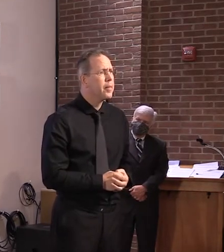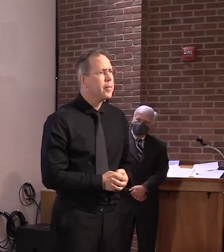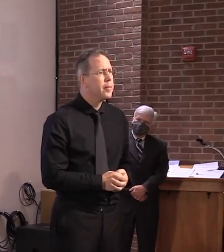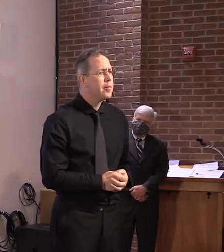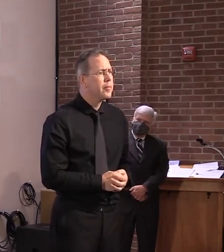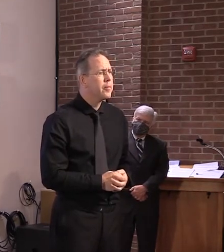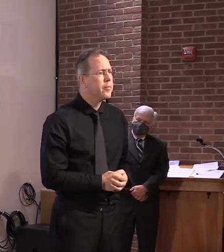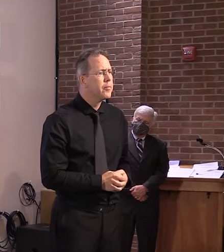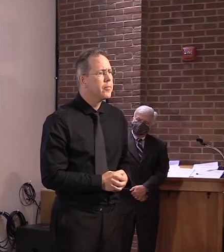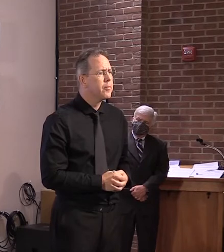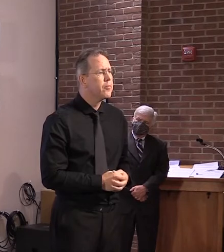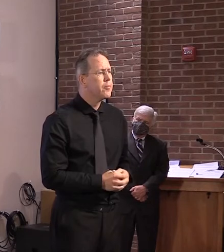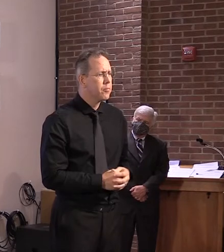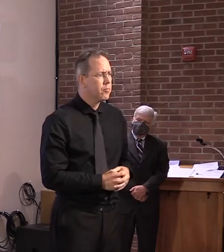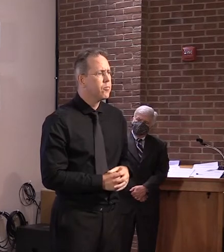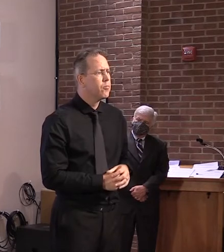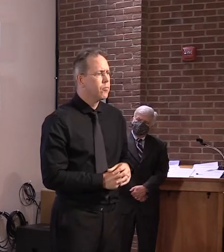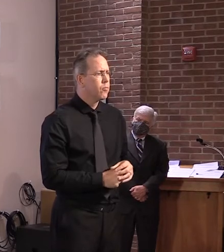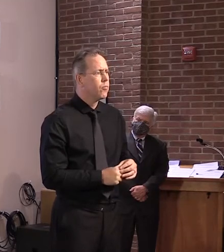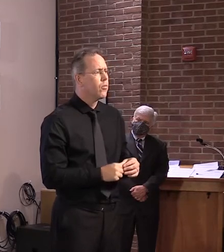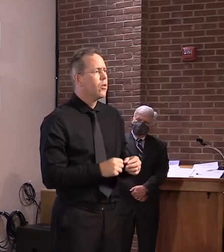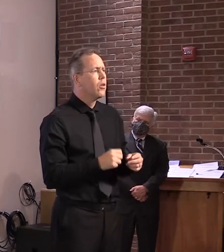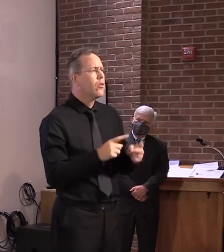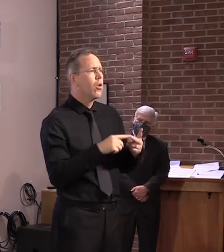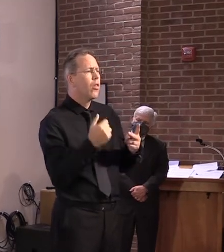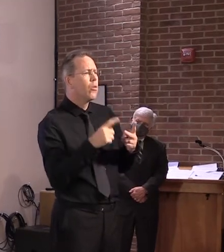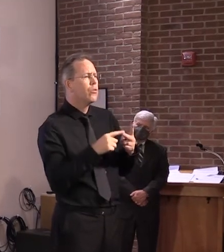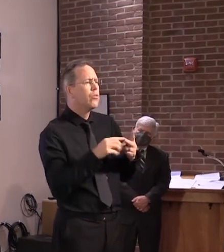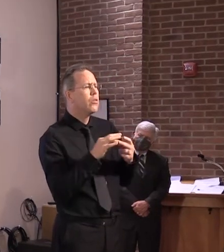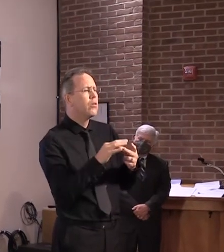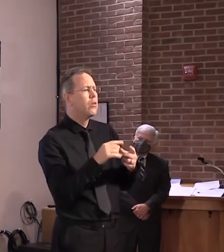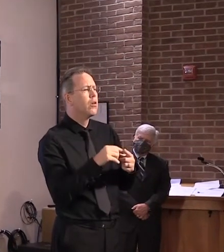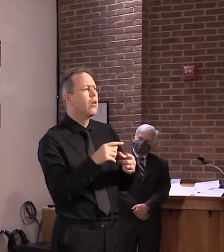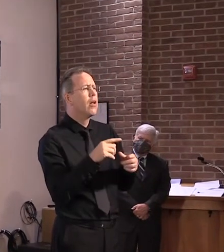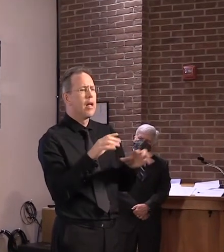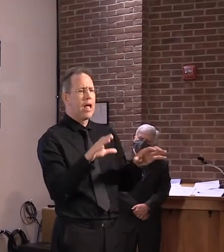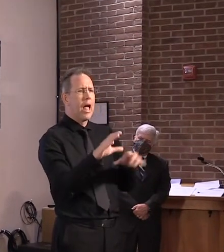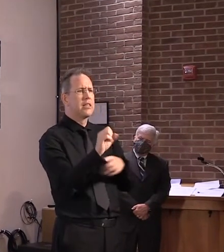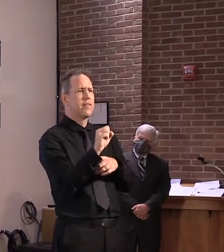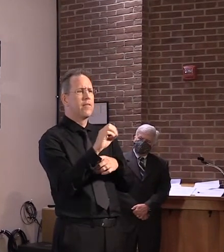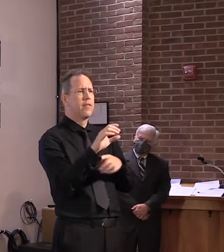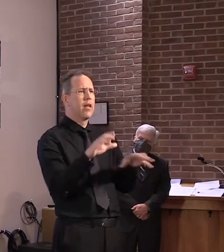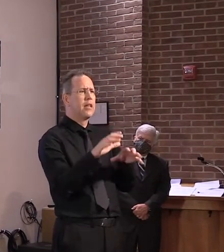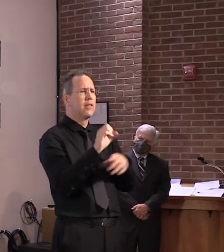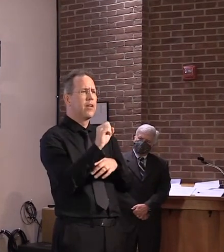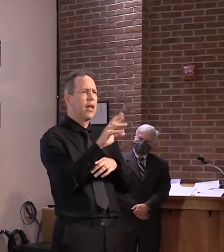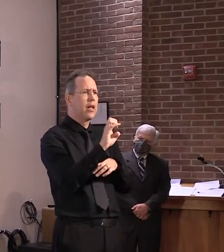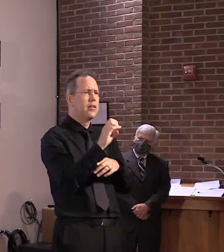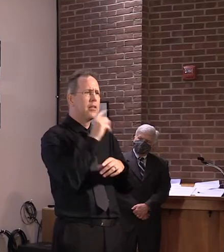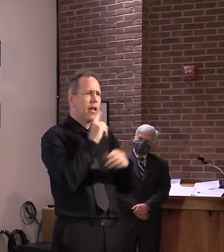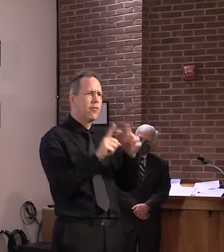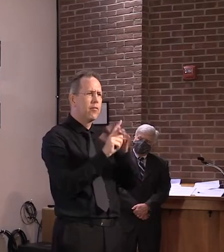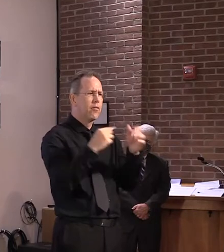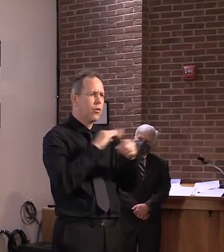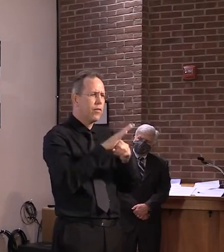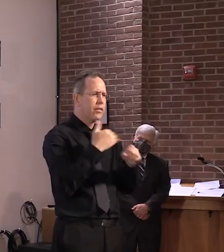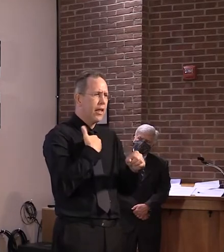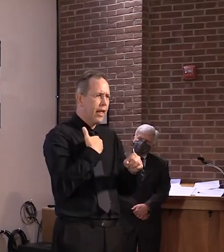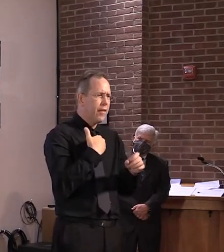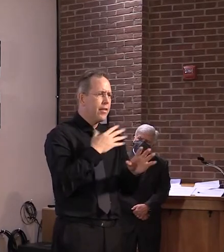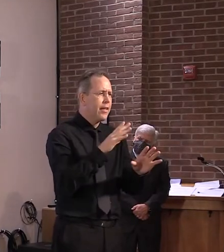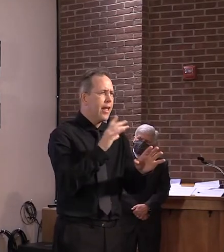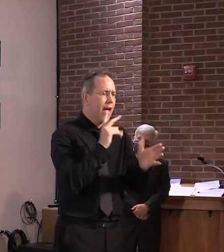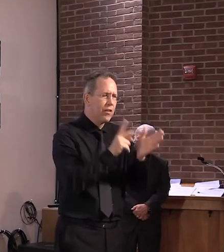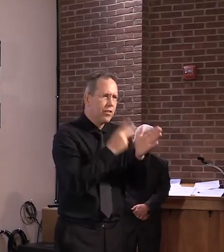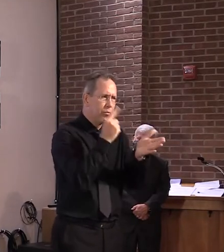For the other question regarding active cases, I'm going to double check this, but basically if